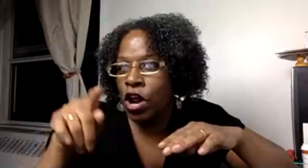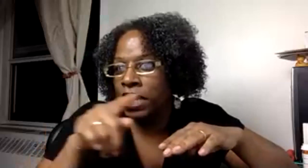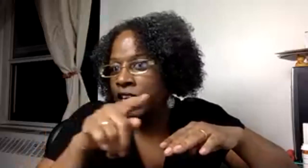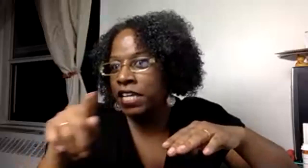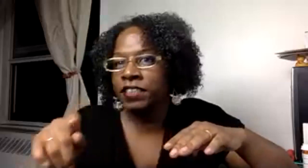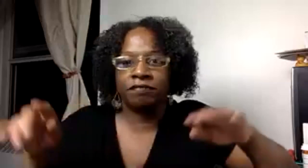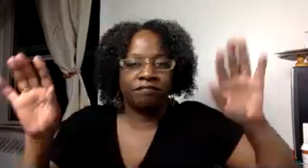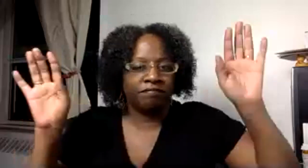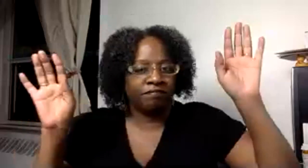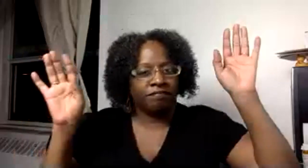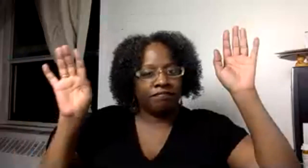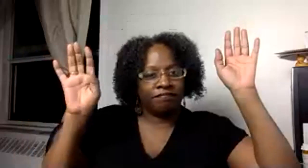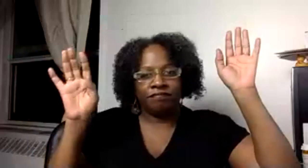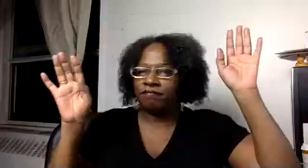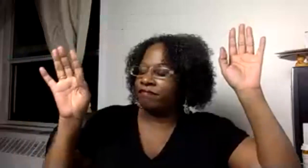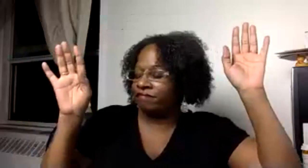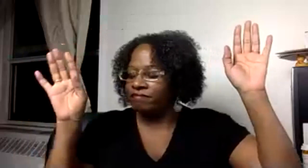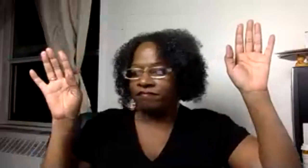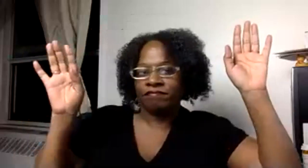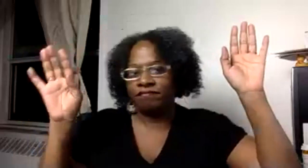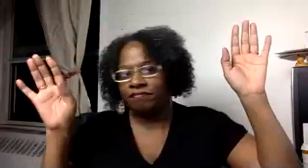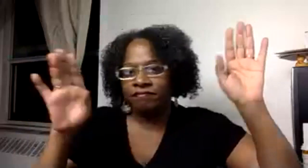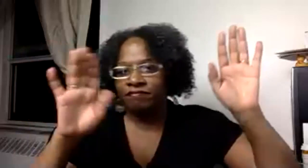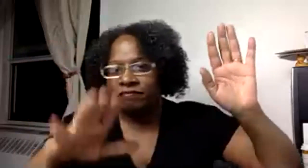40? Let